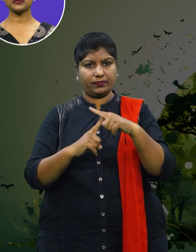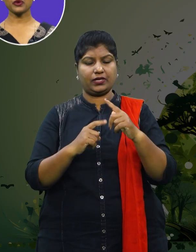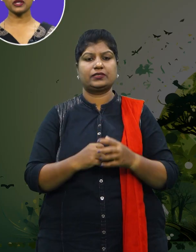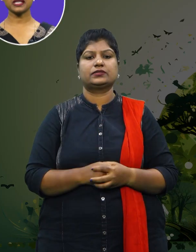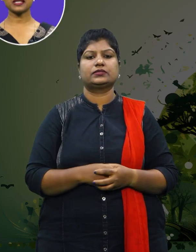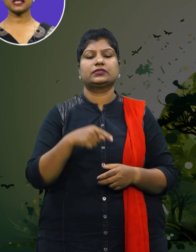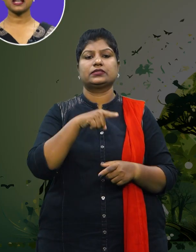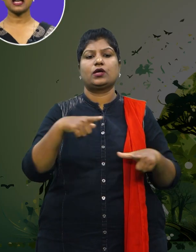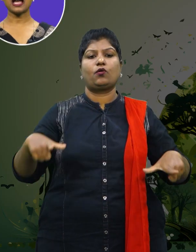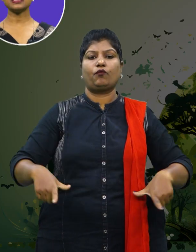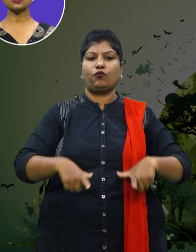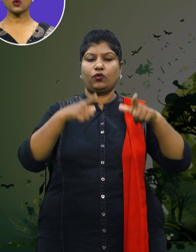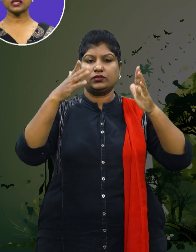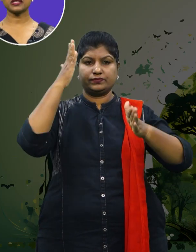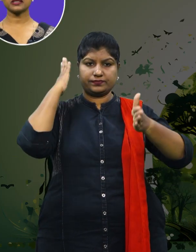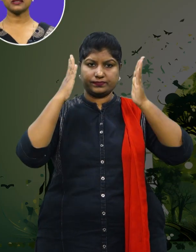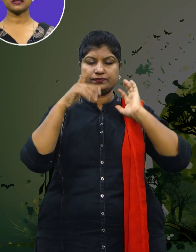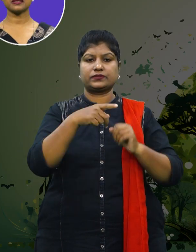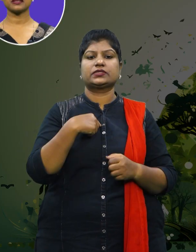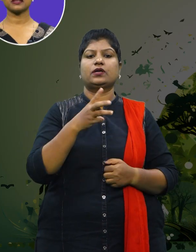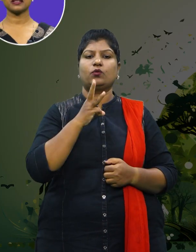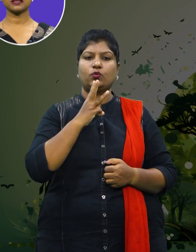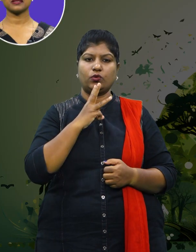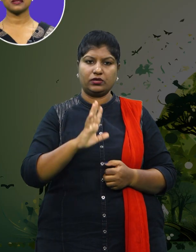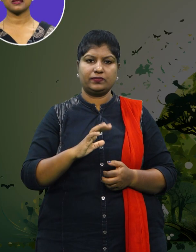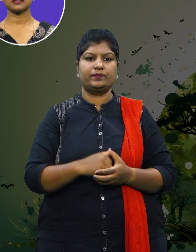of the forests and the water